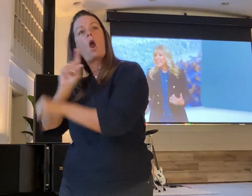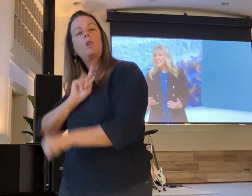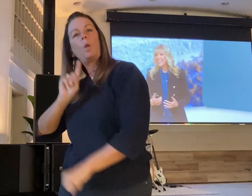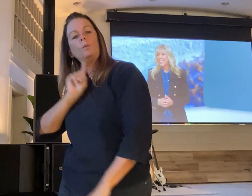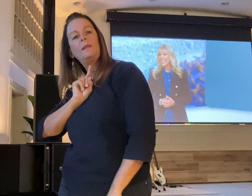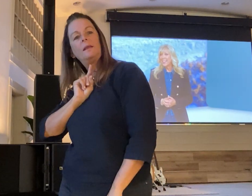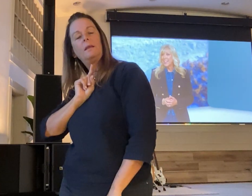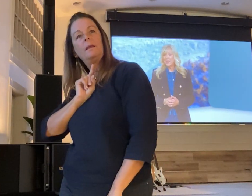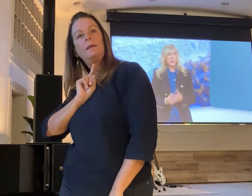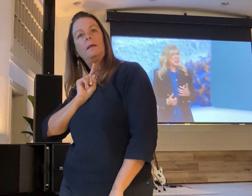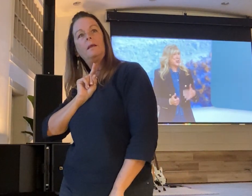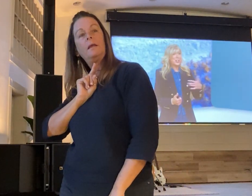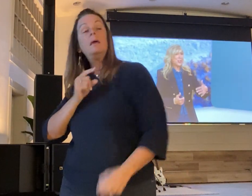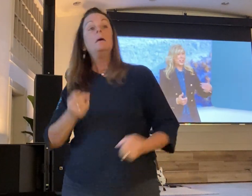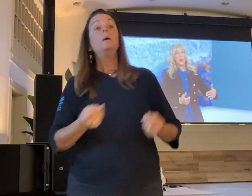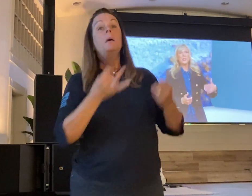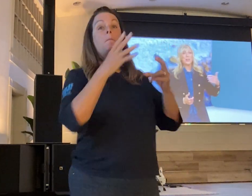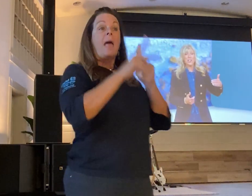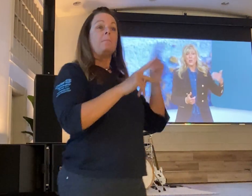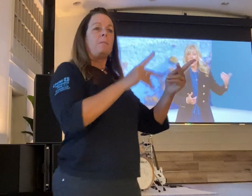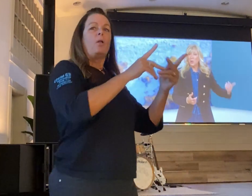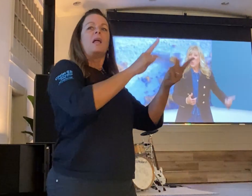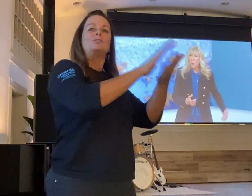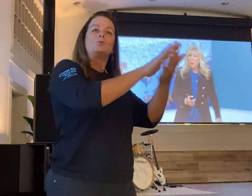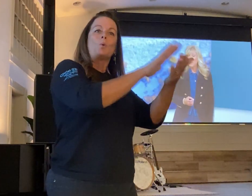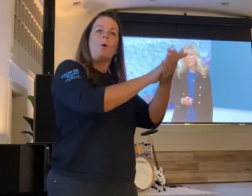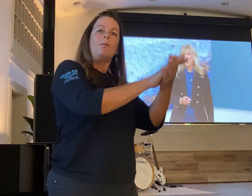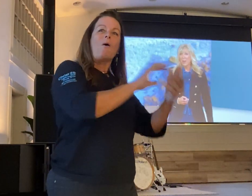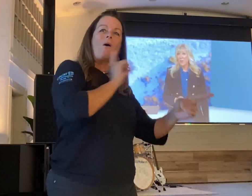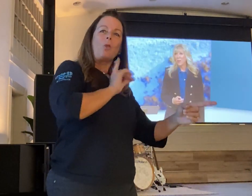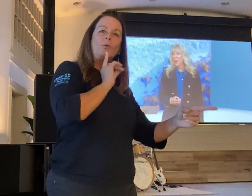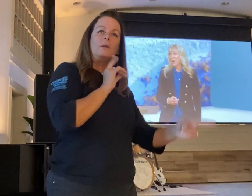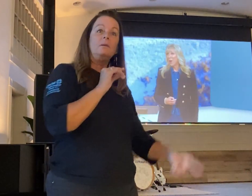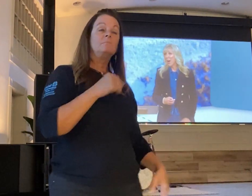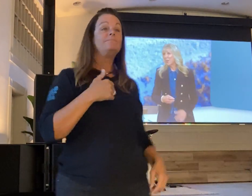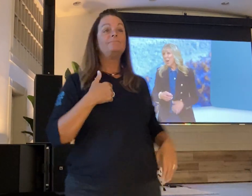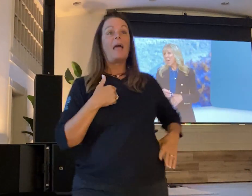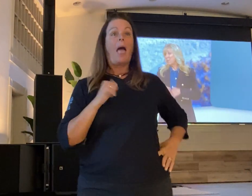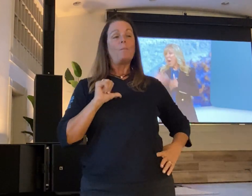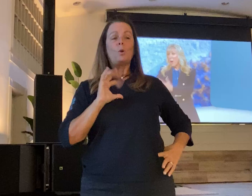or unwanted. If you're a student, you're not lonely because you're uncool